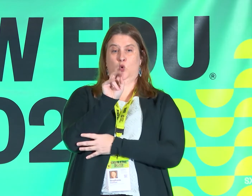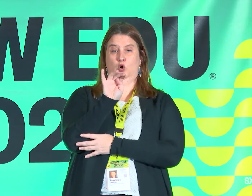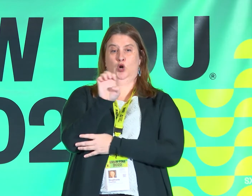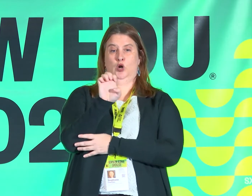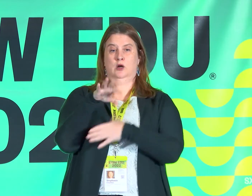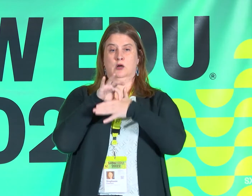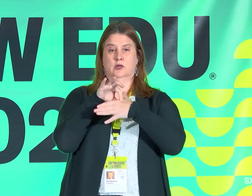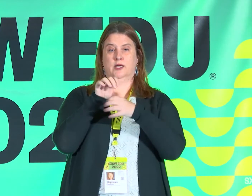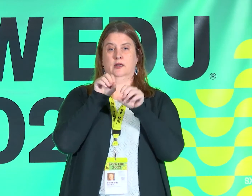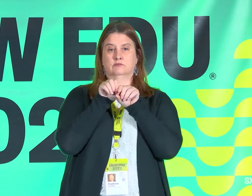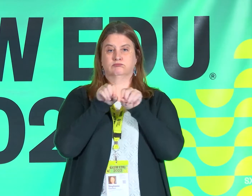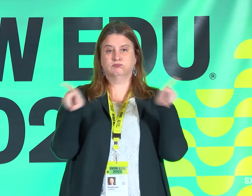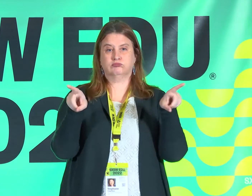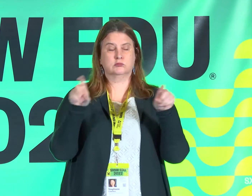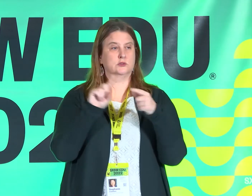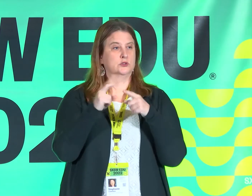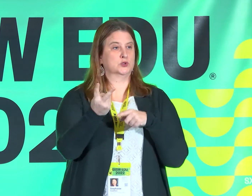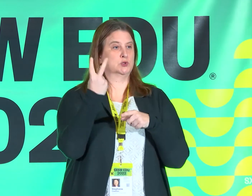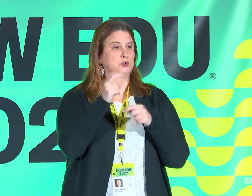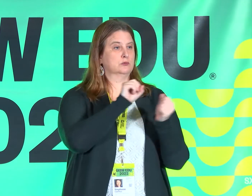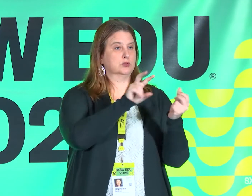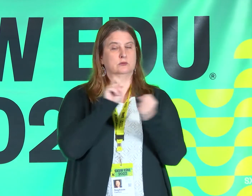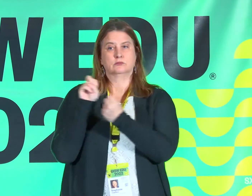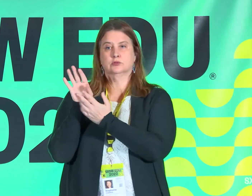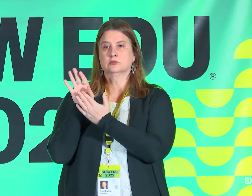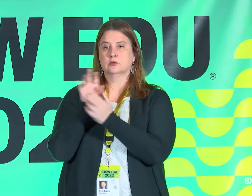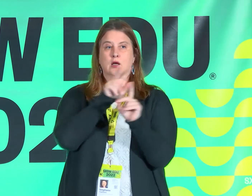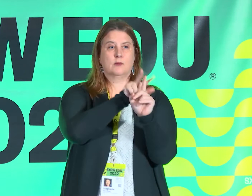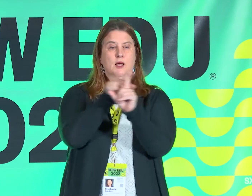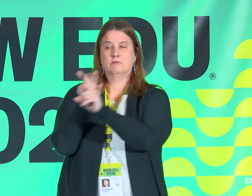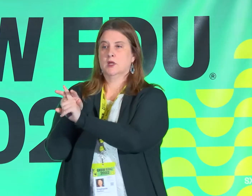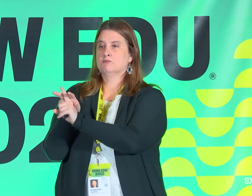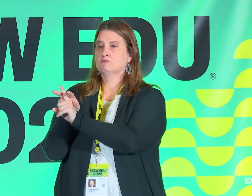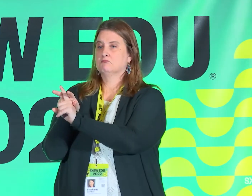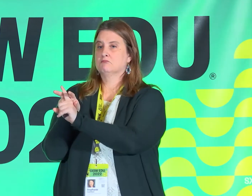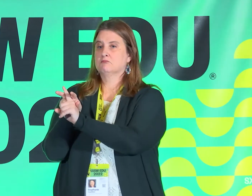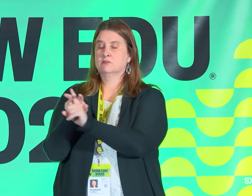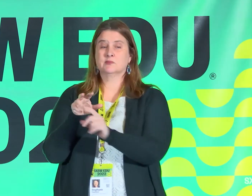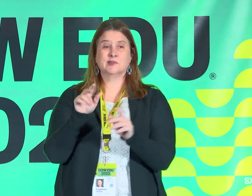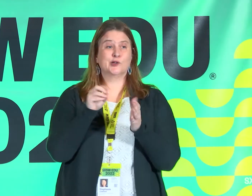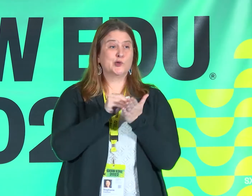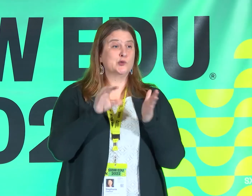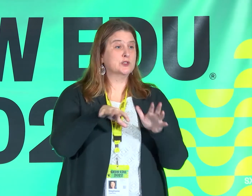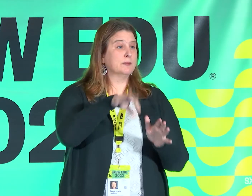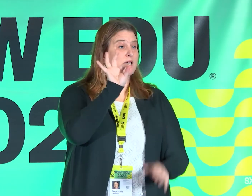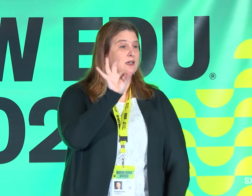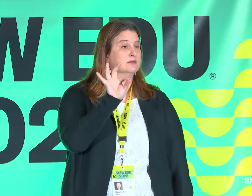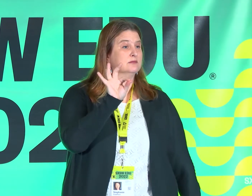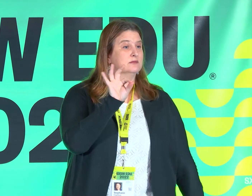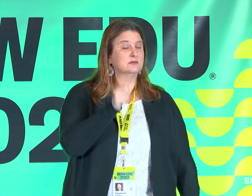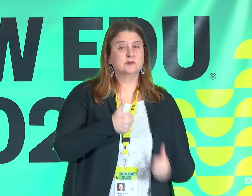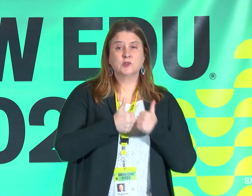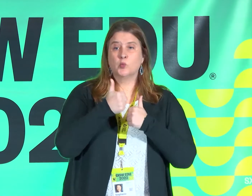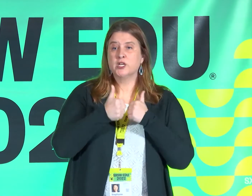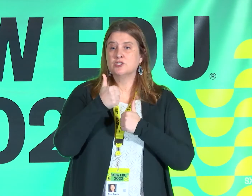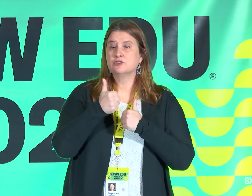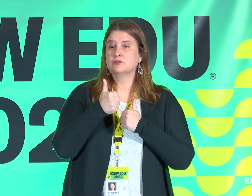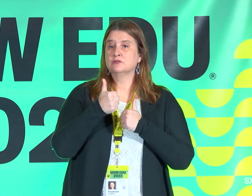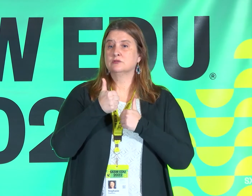related. We have core content that kind of divides in these 2 pathways. I've got these 2 approaches that they can use. Students get to choose which one